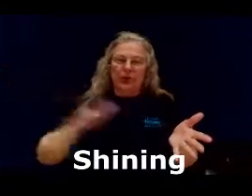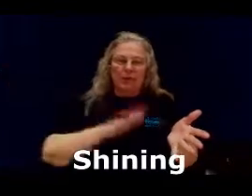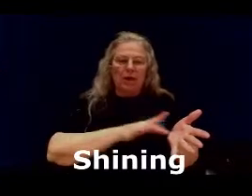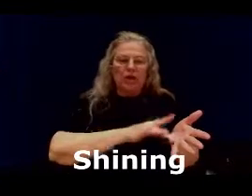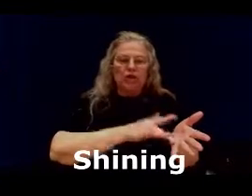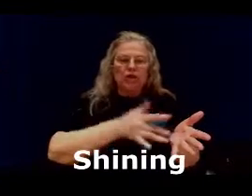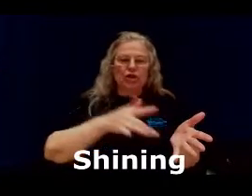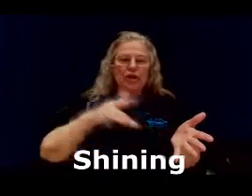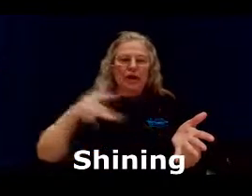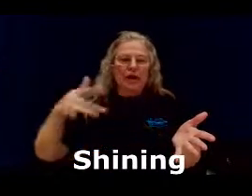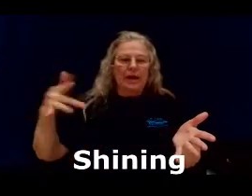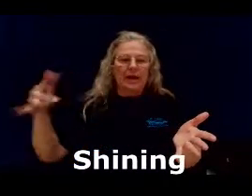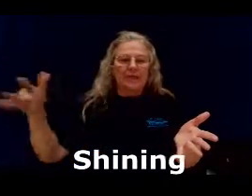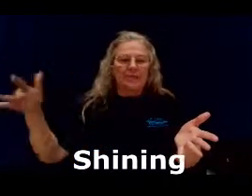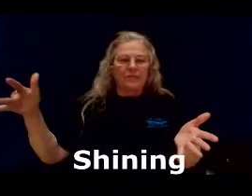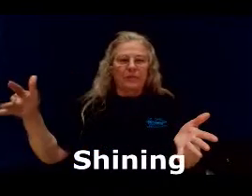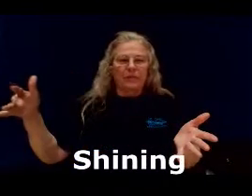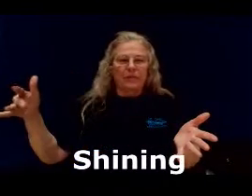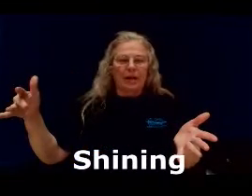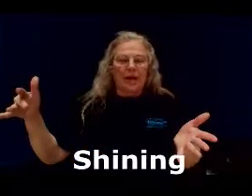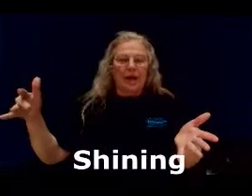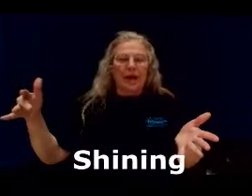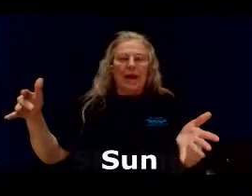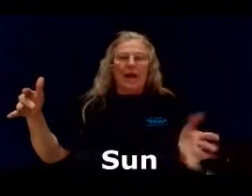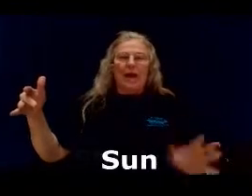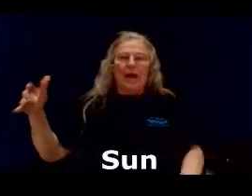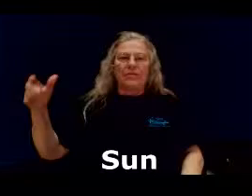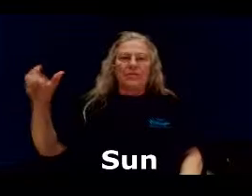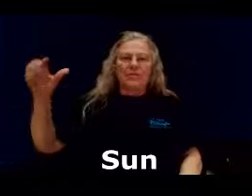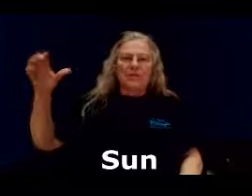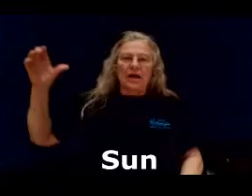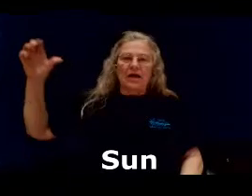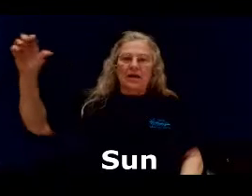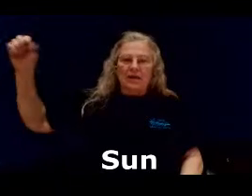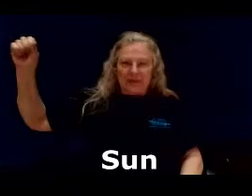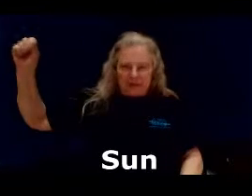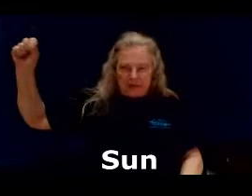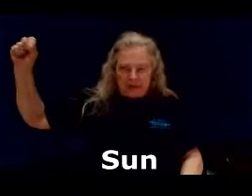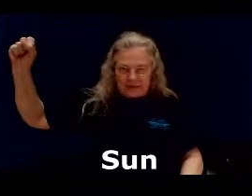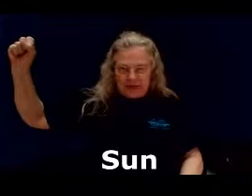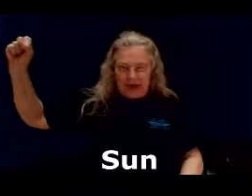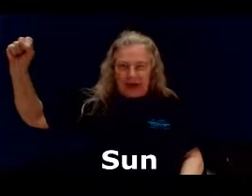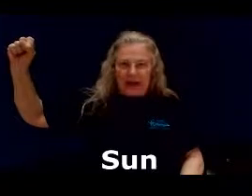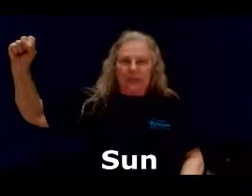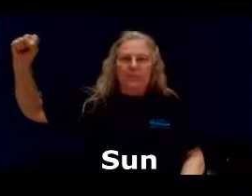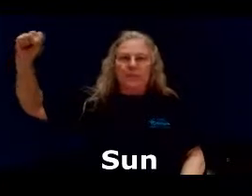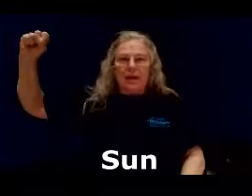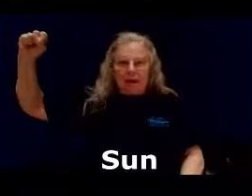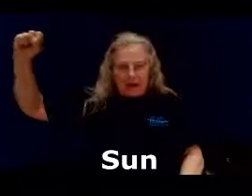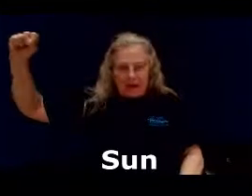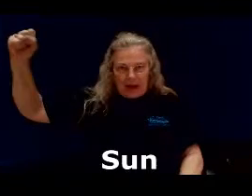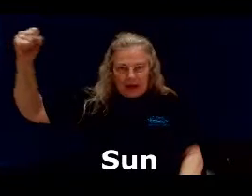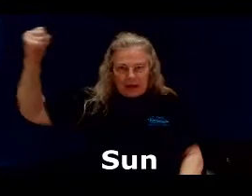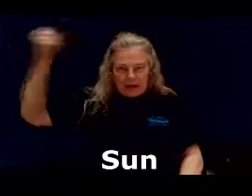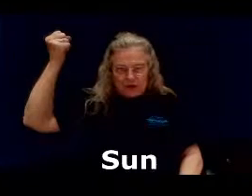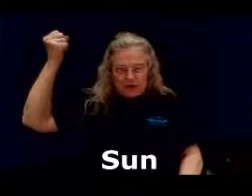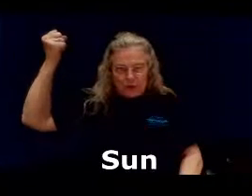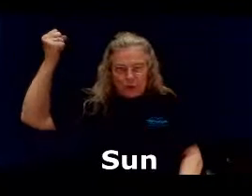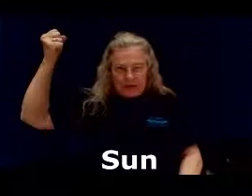up. Shining. And this sun is in the sky, and it's just a